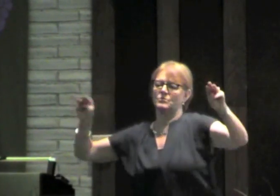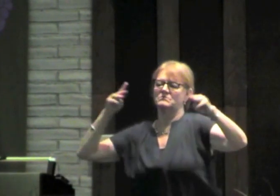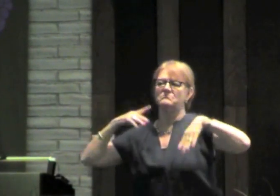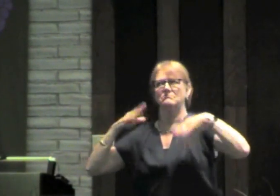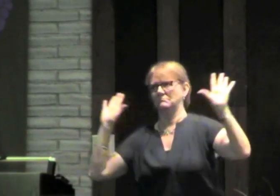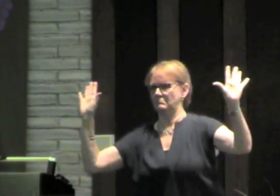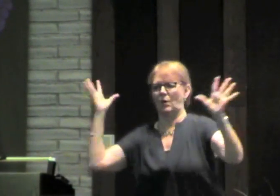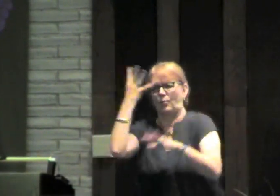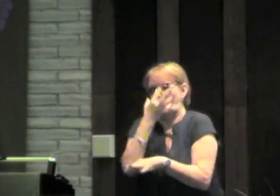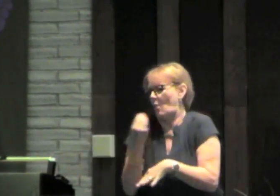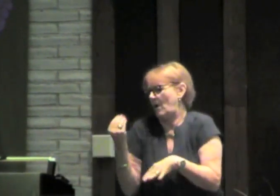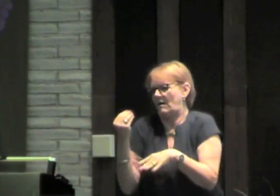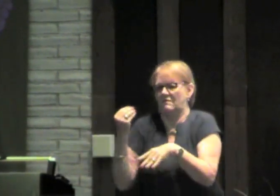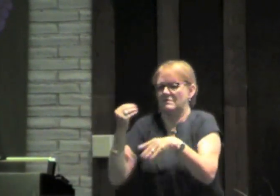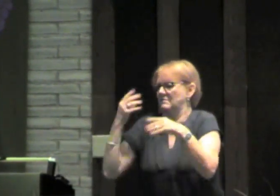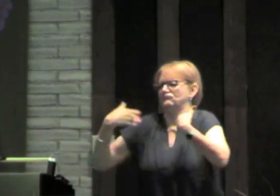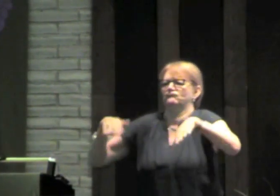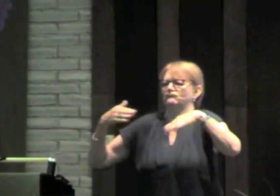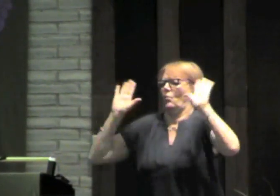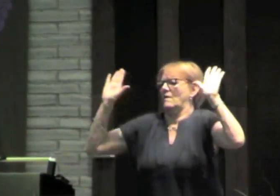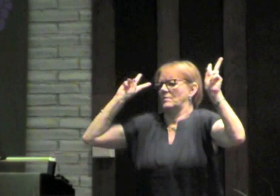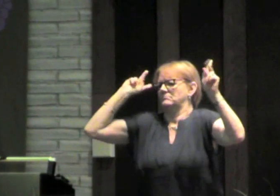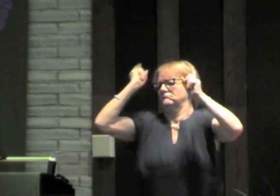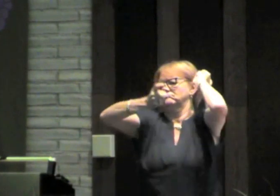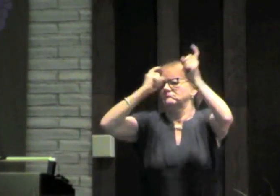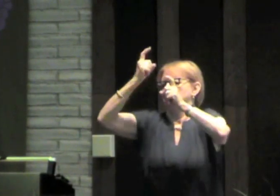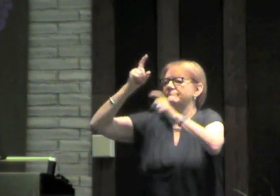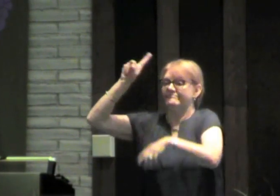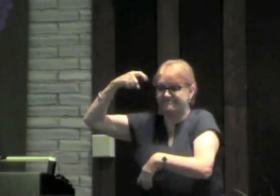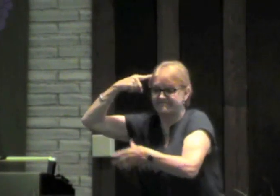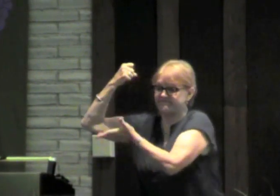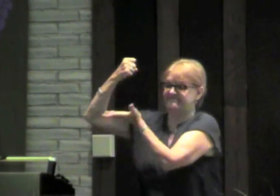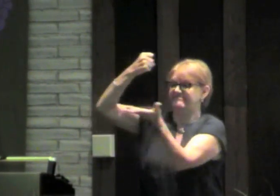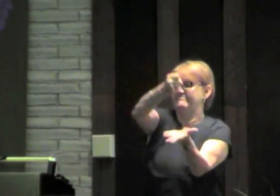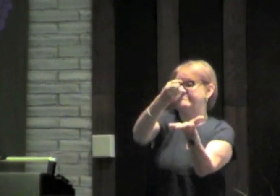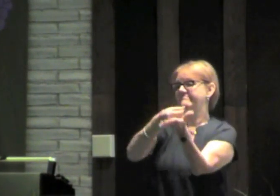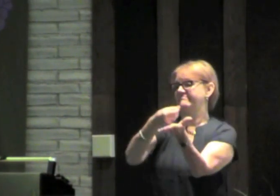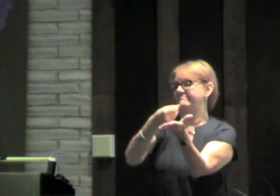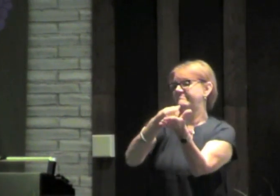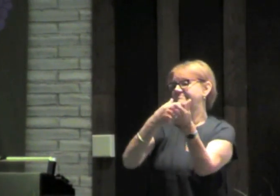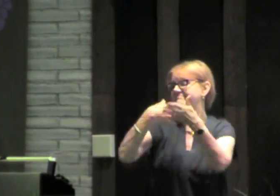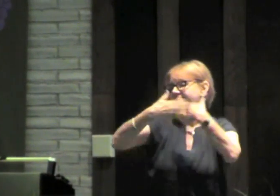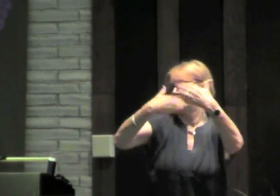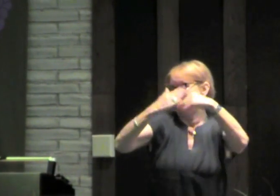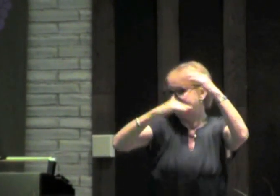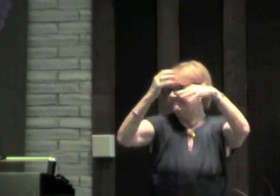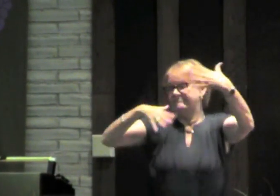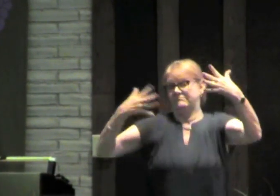They call it a visual museum, and it was absolutely gorgeous. People gave private donations. The